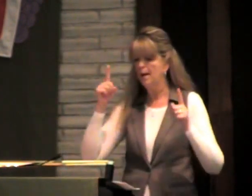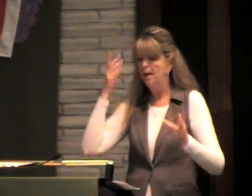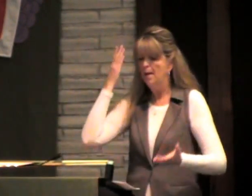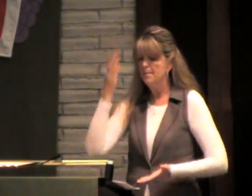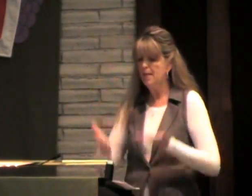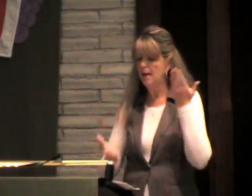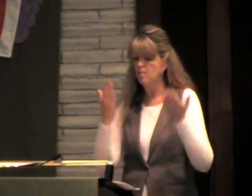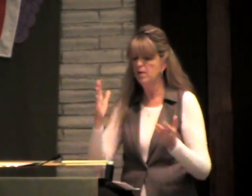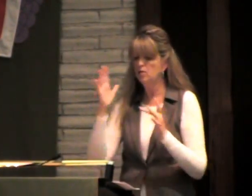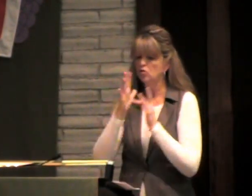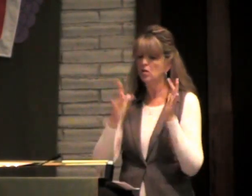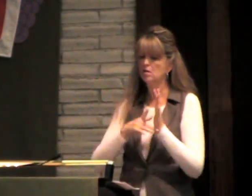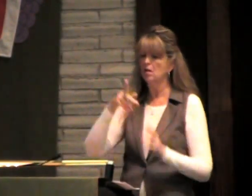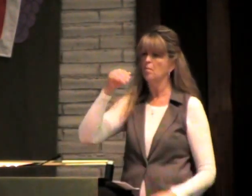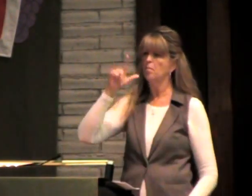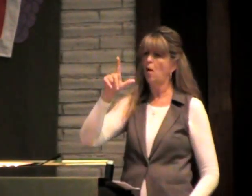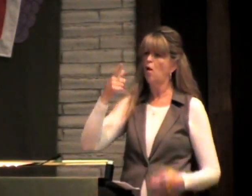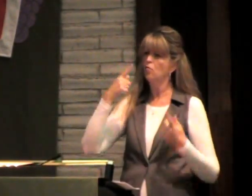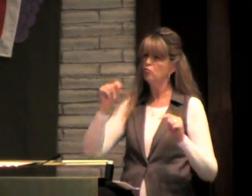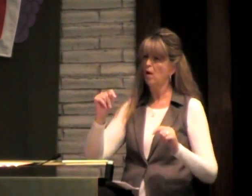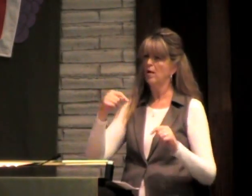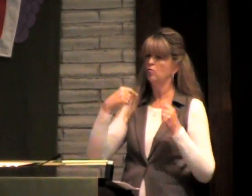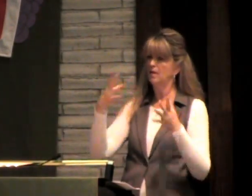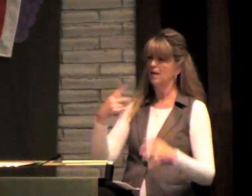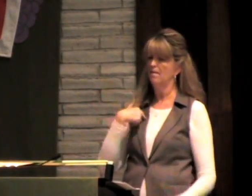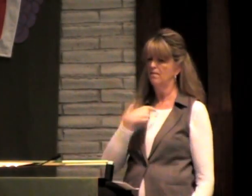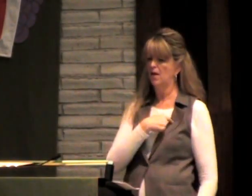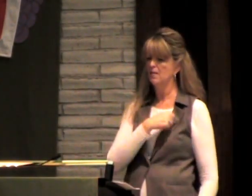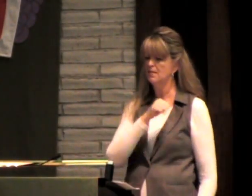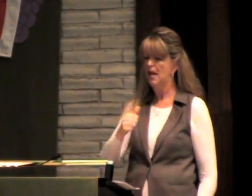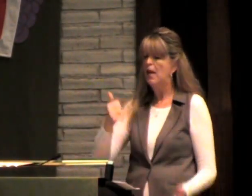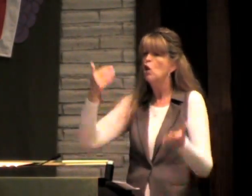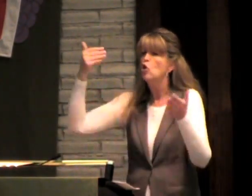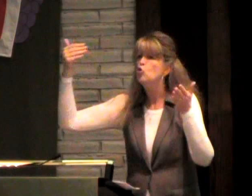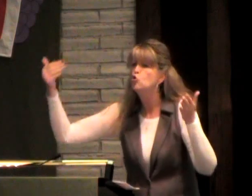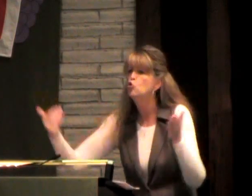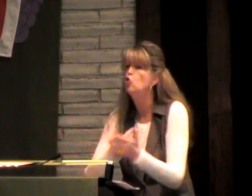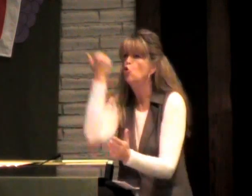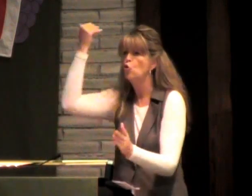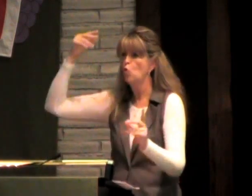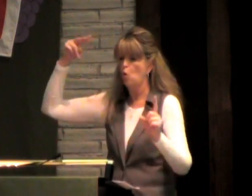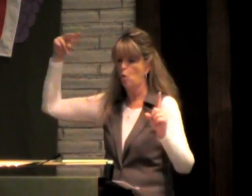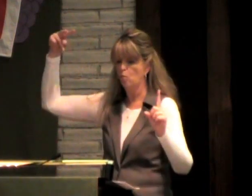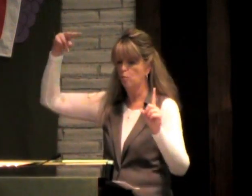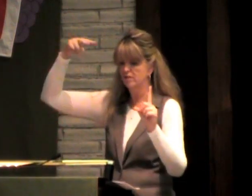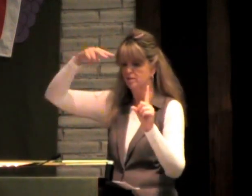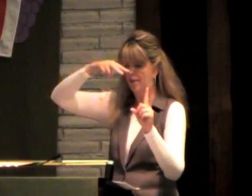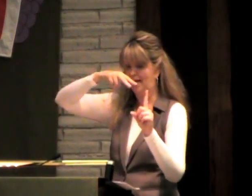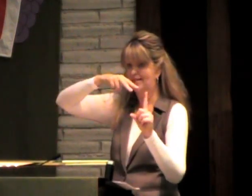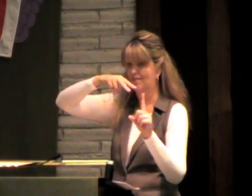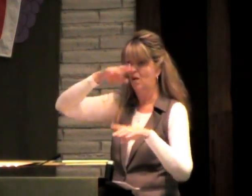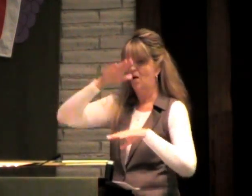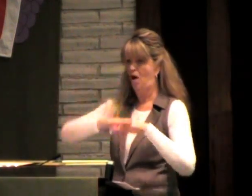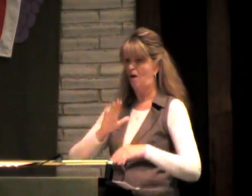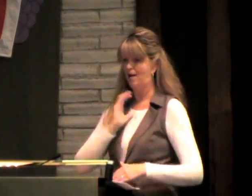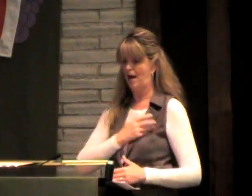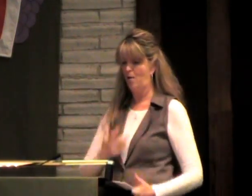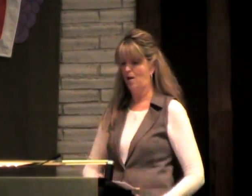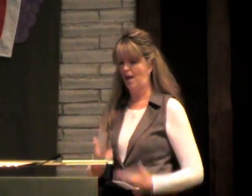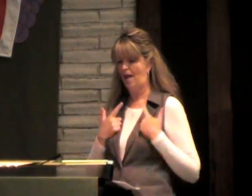even though it's light, I face that every day. So I think Jesus and Paul were trying to give us a new perspective